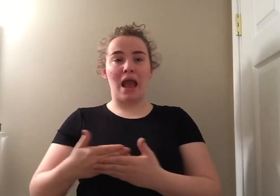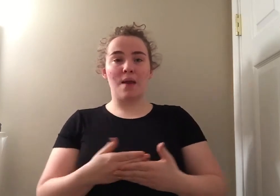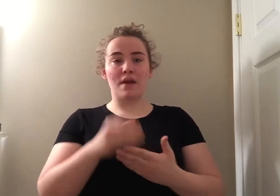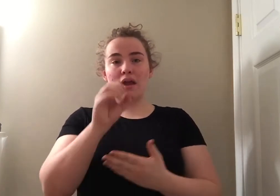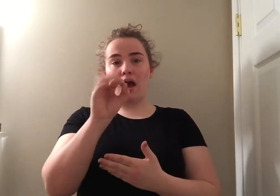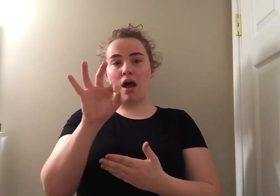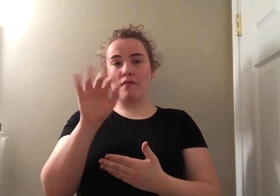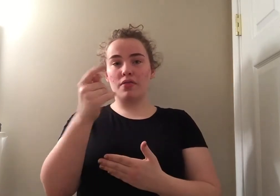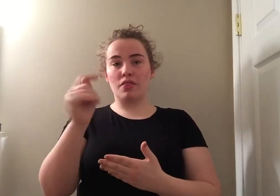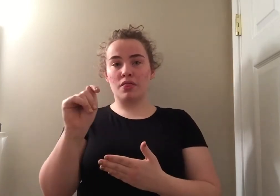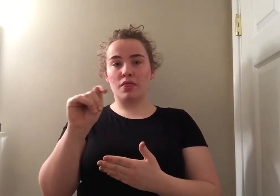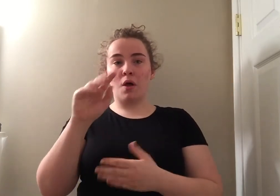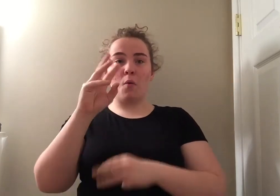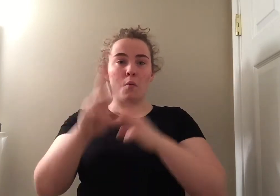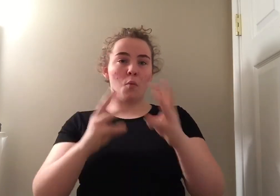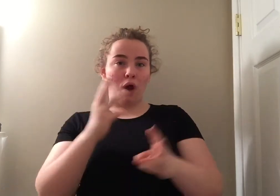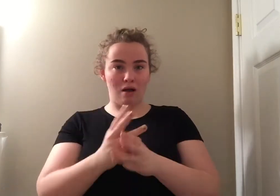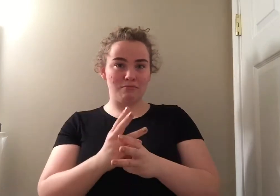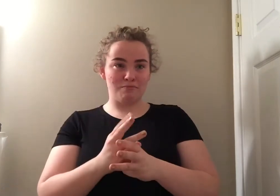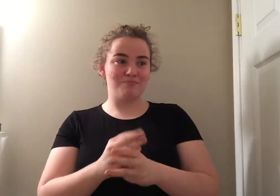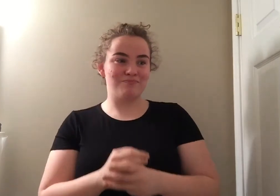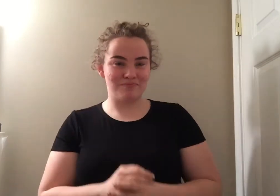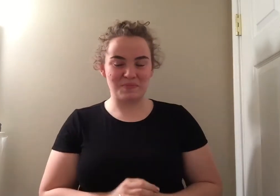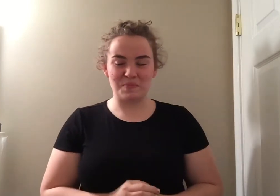Jalen tracking me. It's awesome.